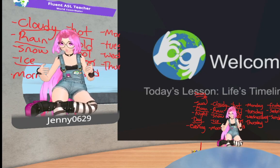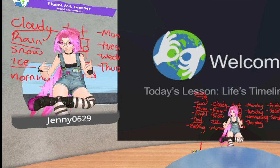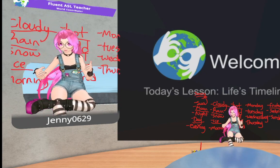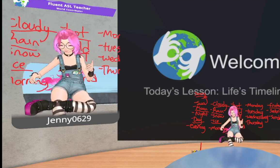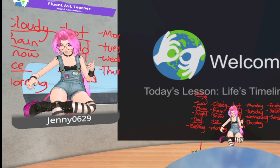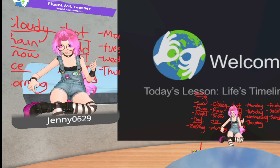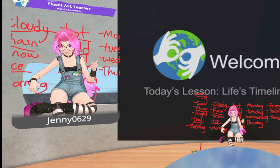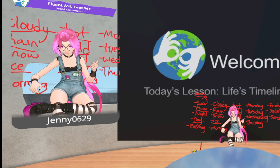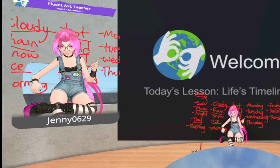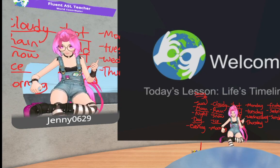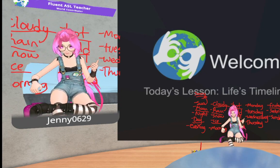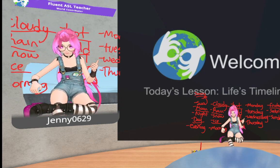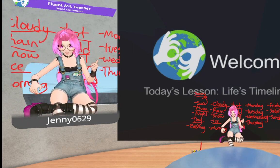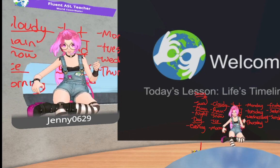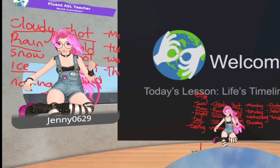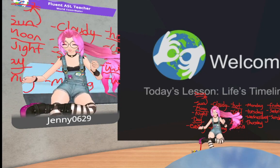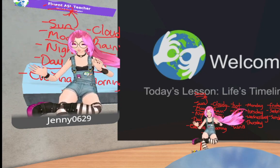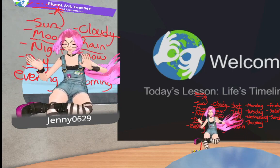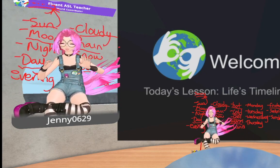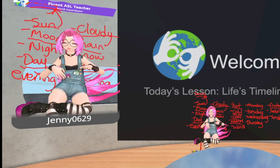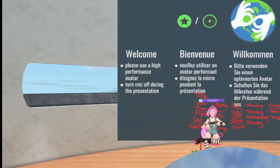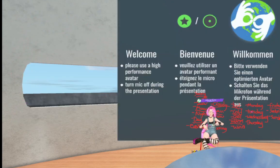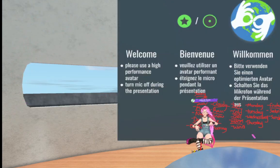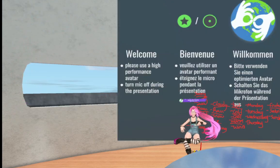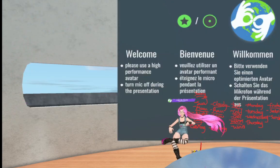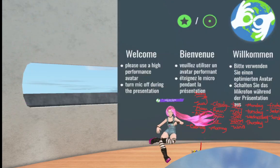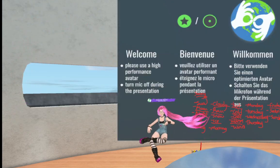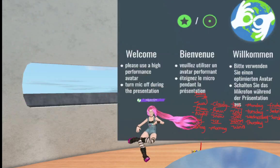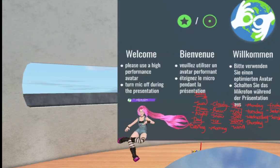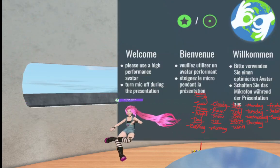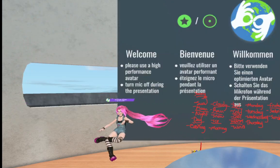Let's take a photo. Awesome sauce. And if you think about something, you could still come up